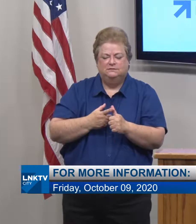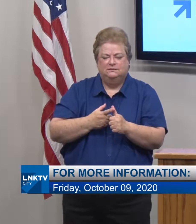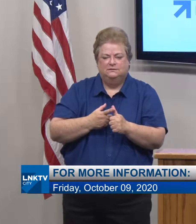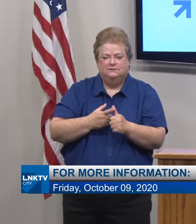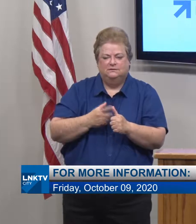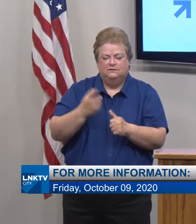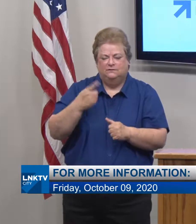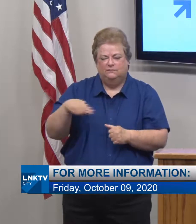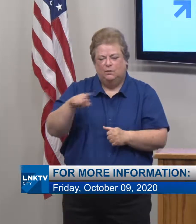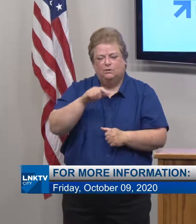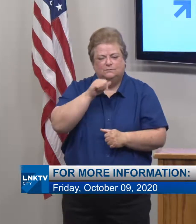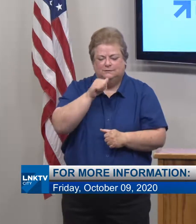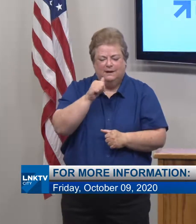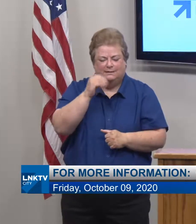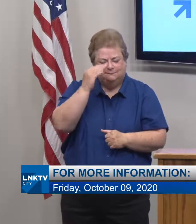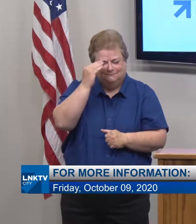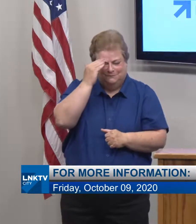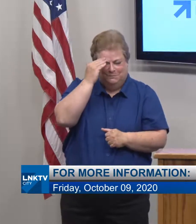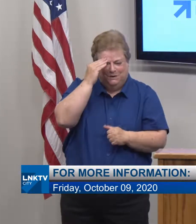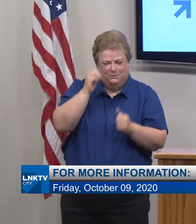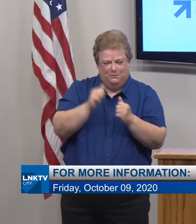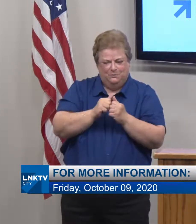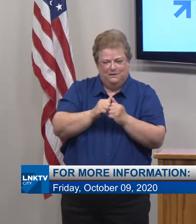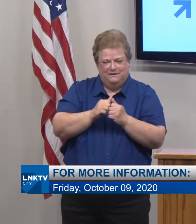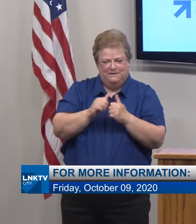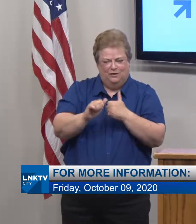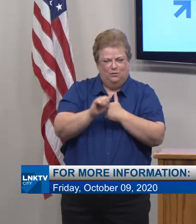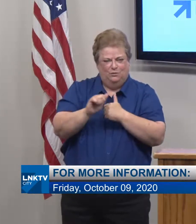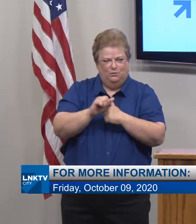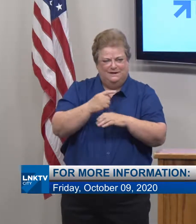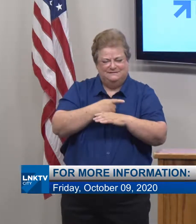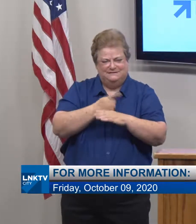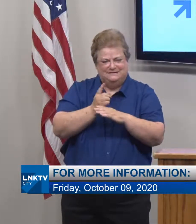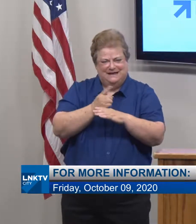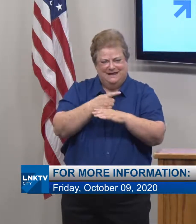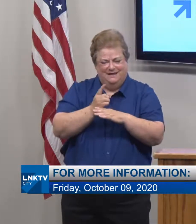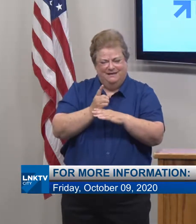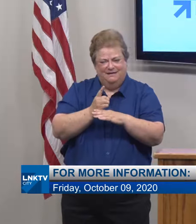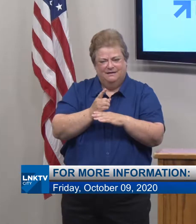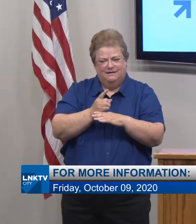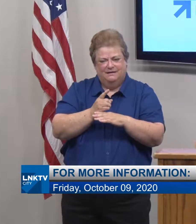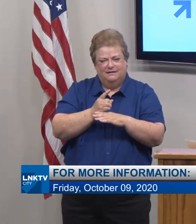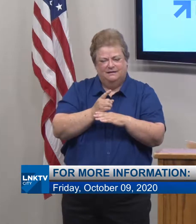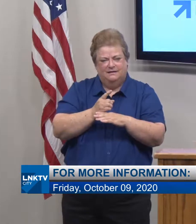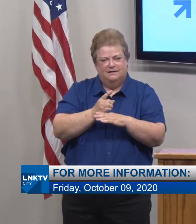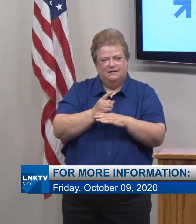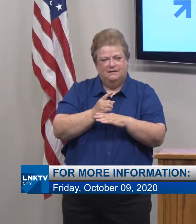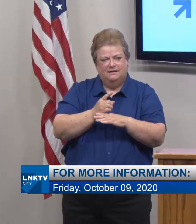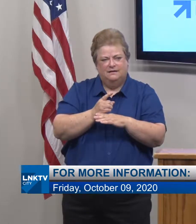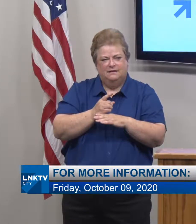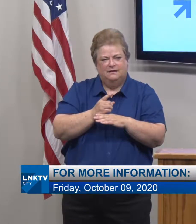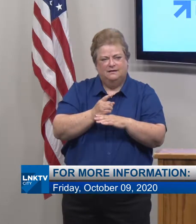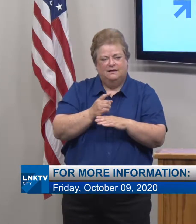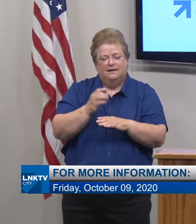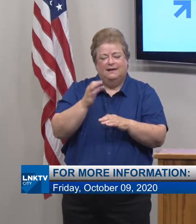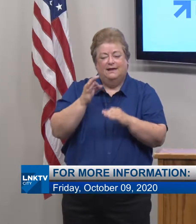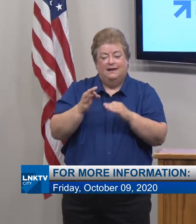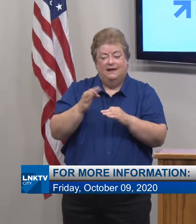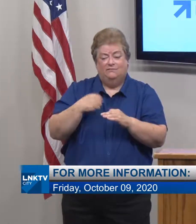with the risk dial, could you talk about what the move into red would